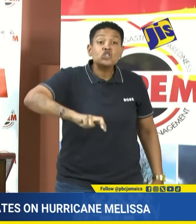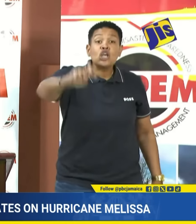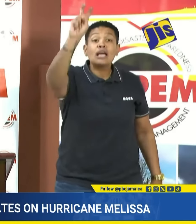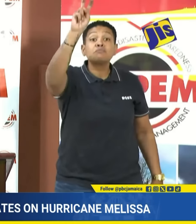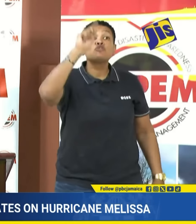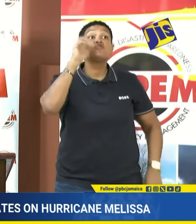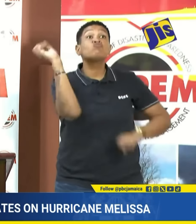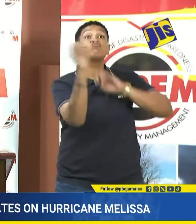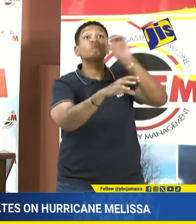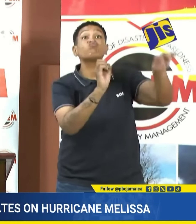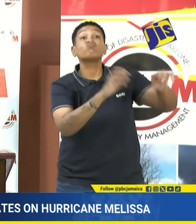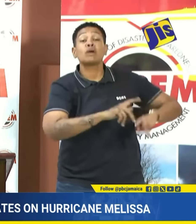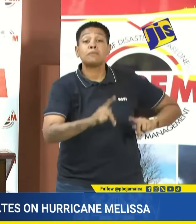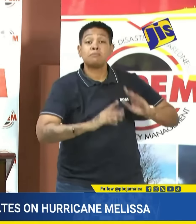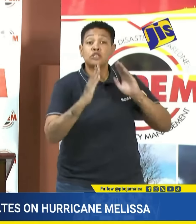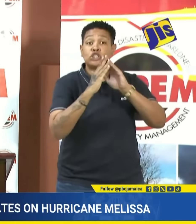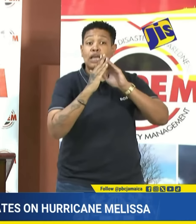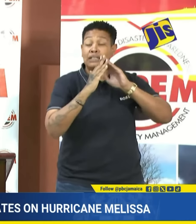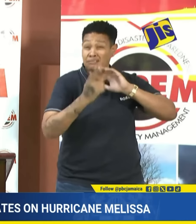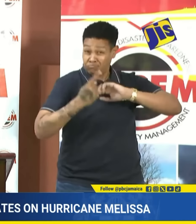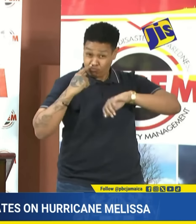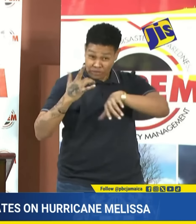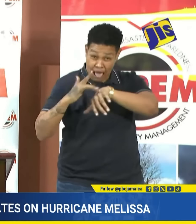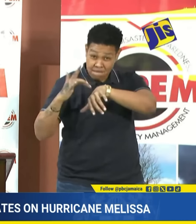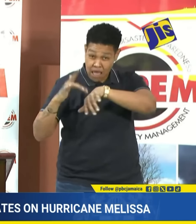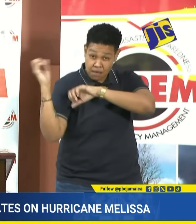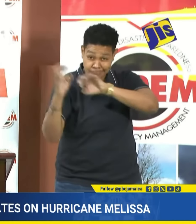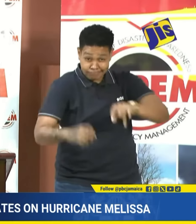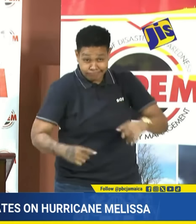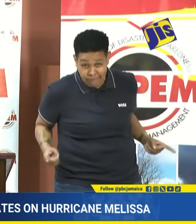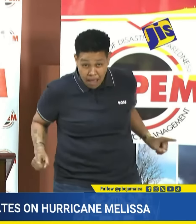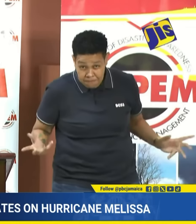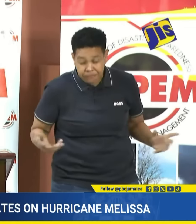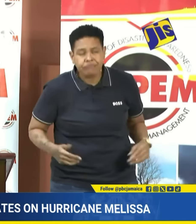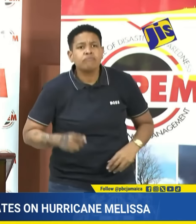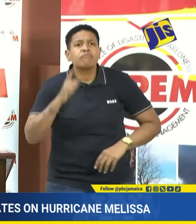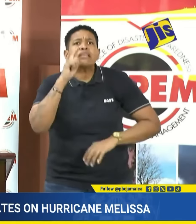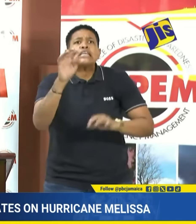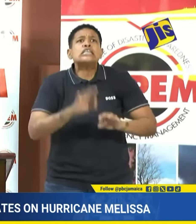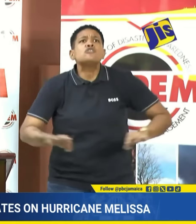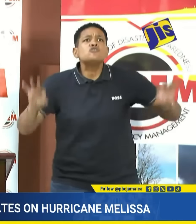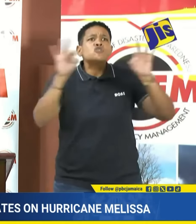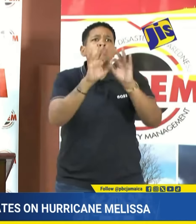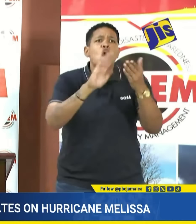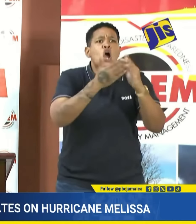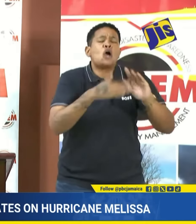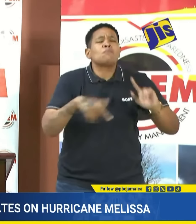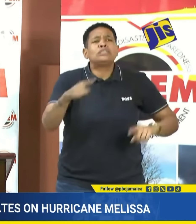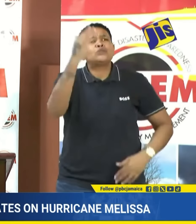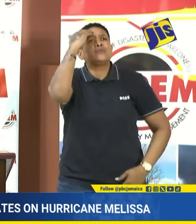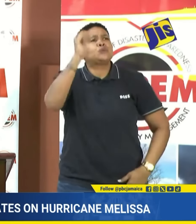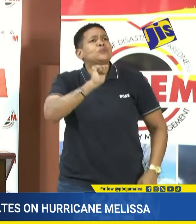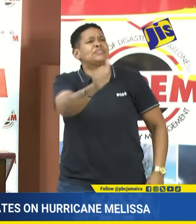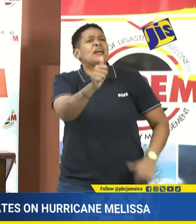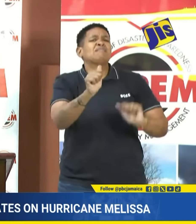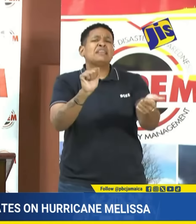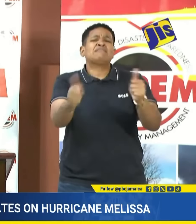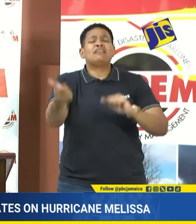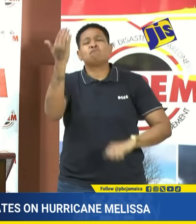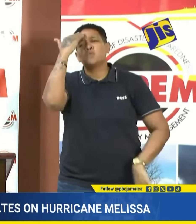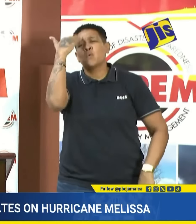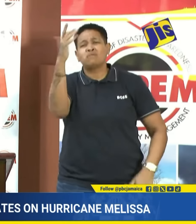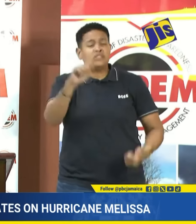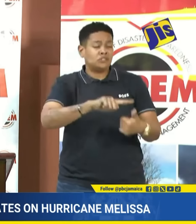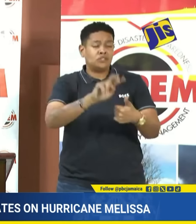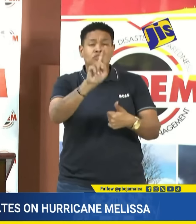Transportation to transport people to the shelters are available. The critical communities know themselves. Rocky